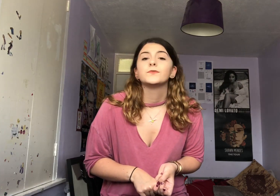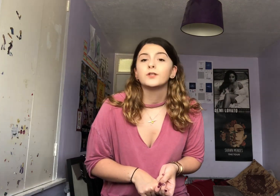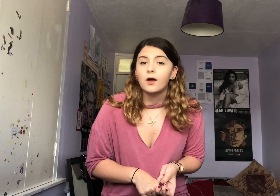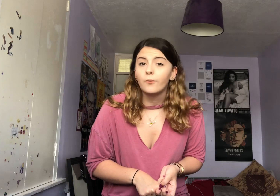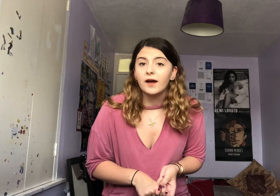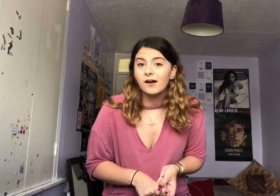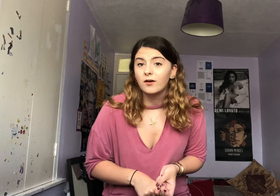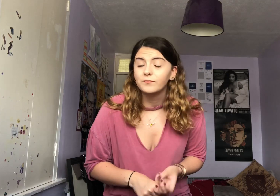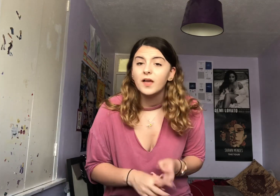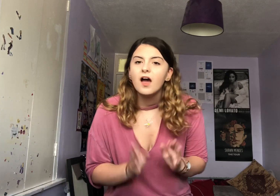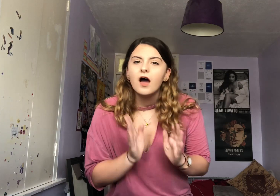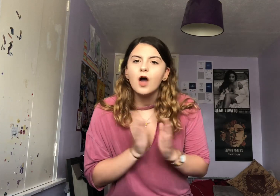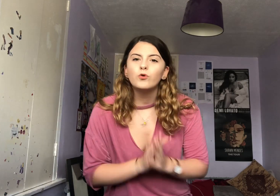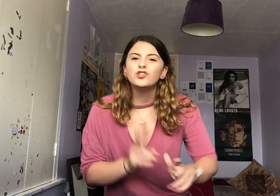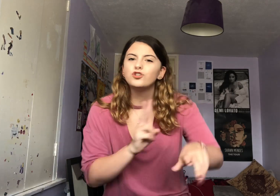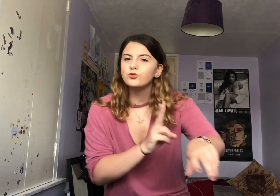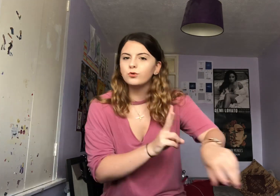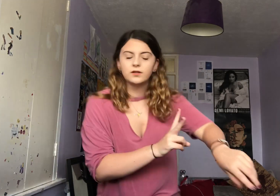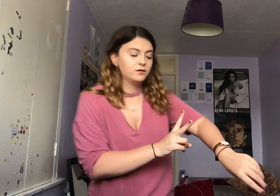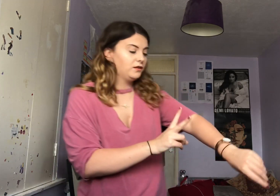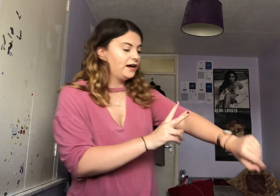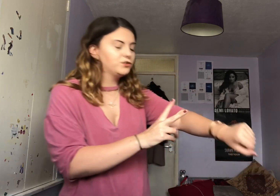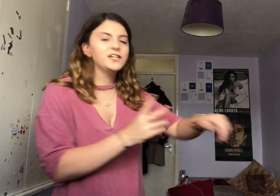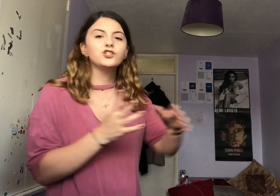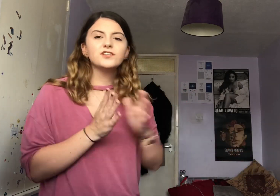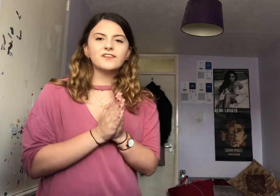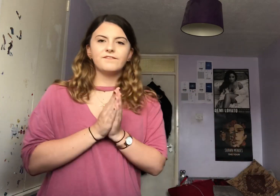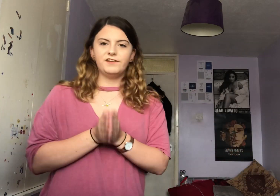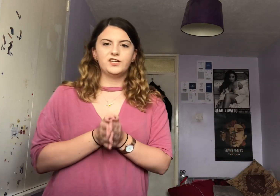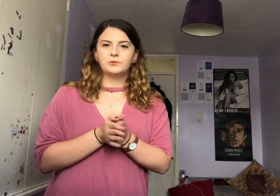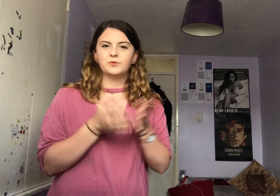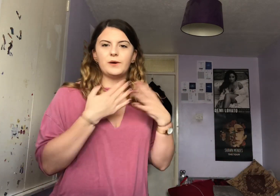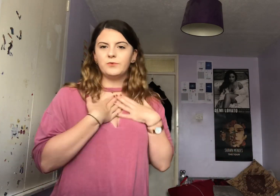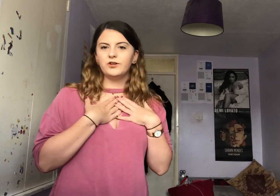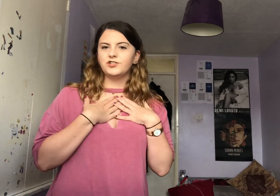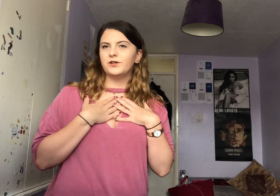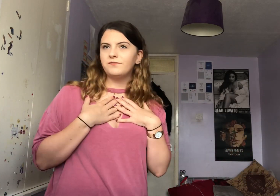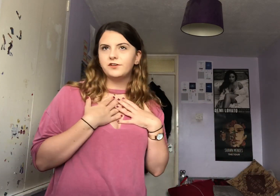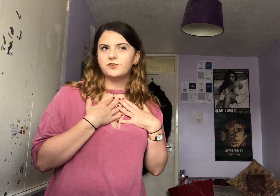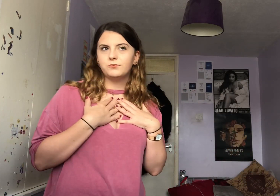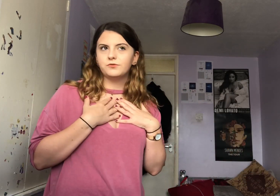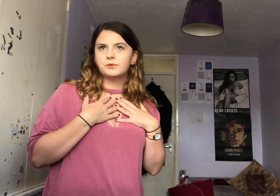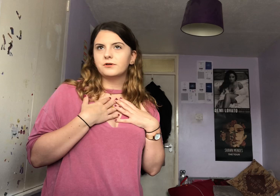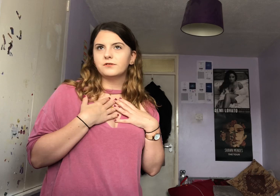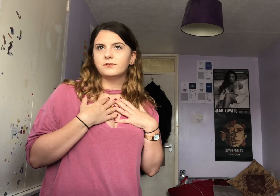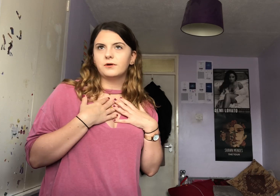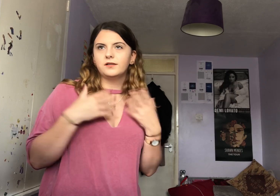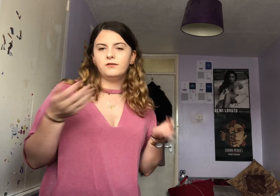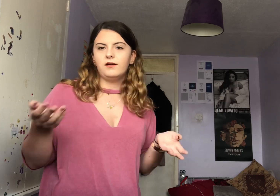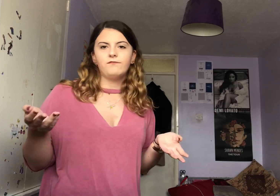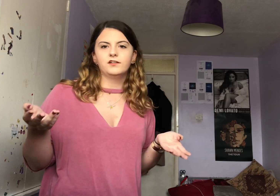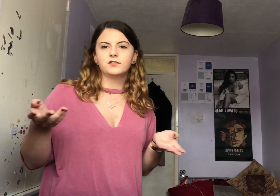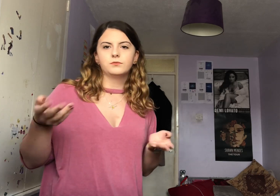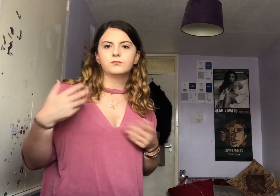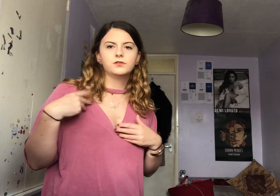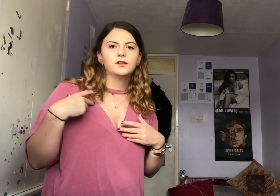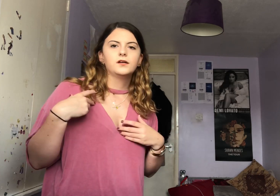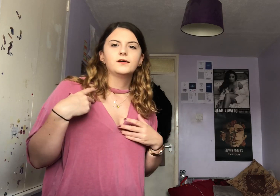No, I can't. I would do, like, I'll teach you the sign for vegetables, but I'm not going to do any vegetables because, well, I don't like vegetables.